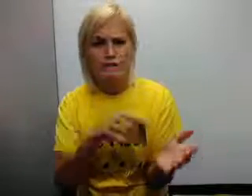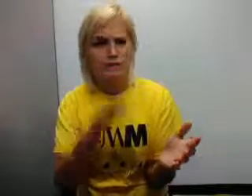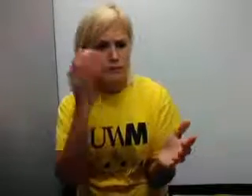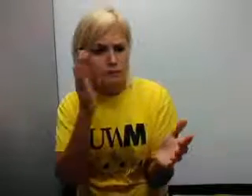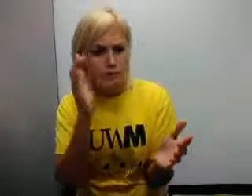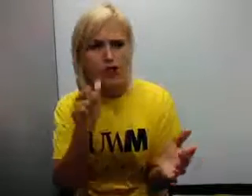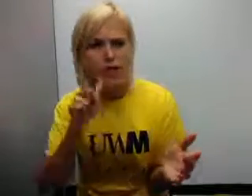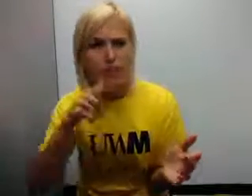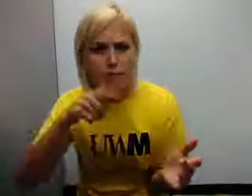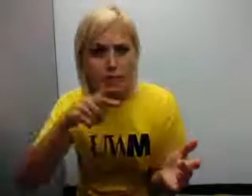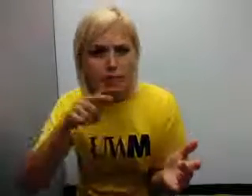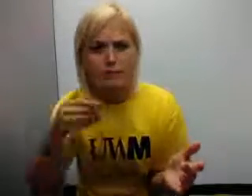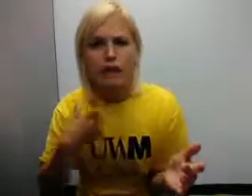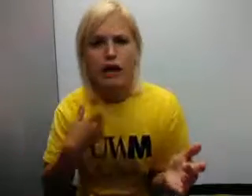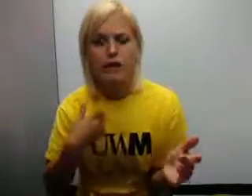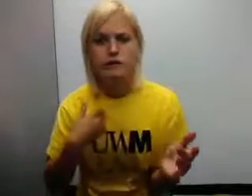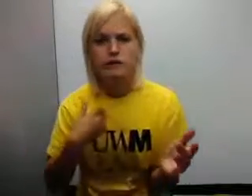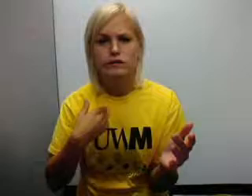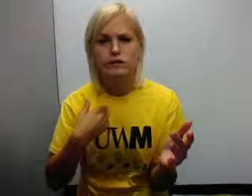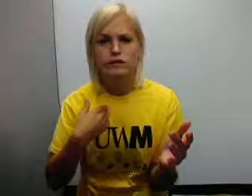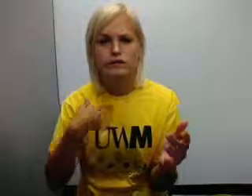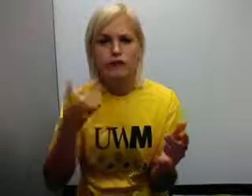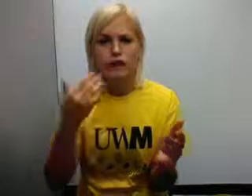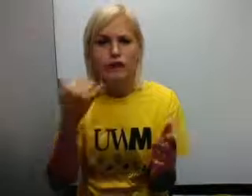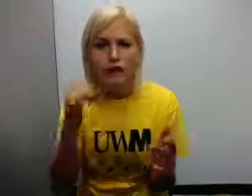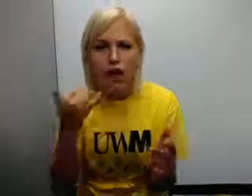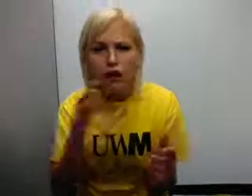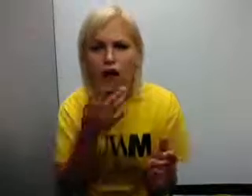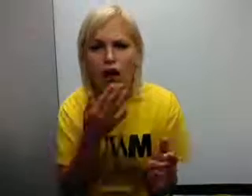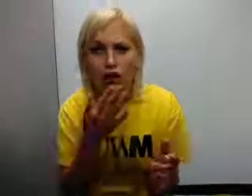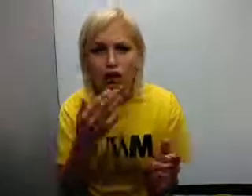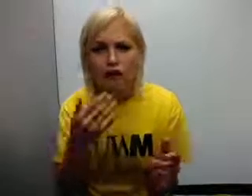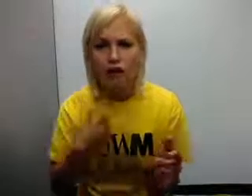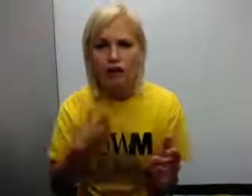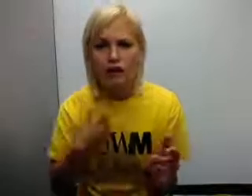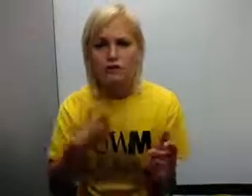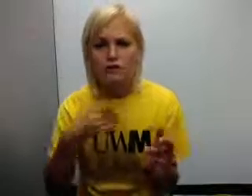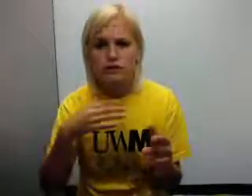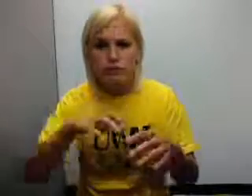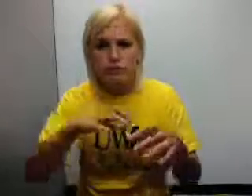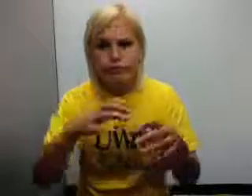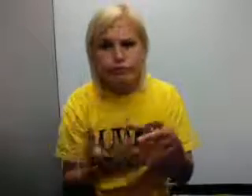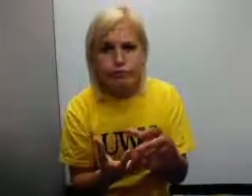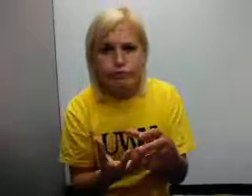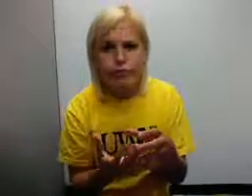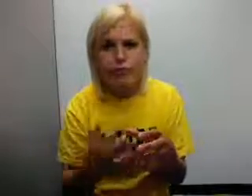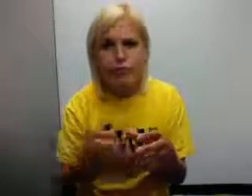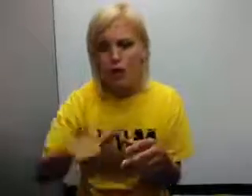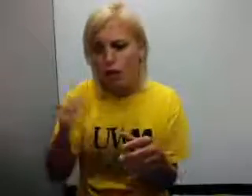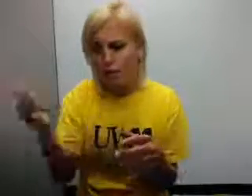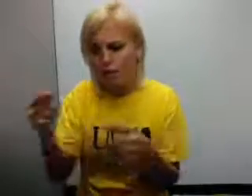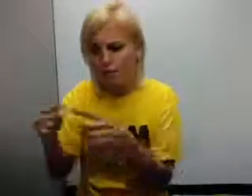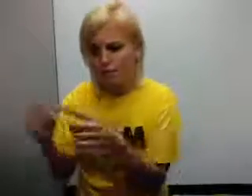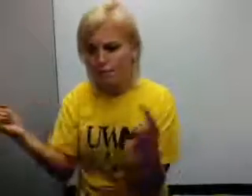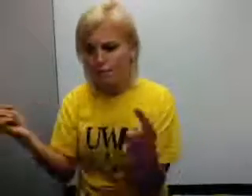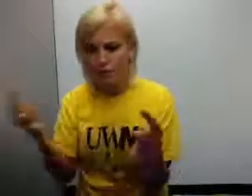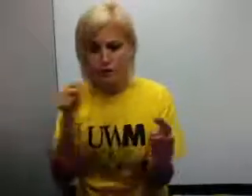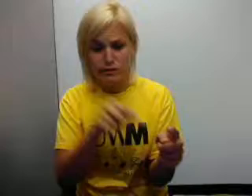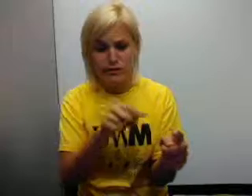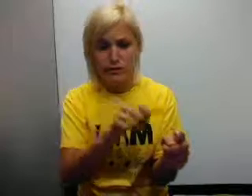lemon. It is pale yellow and has a rind. On the other hand, we notice that the citron is larger and